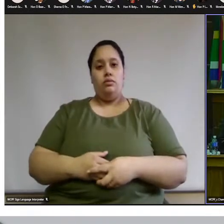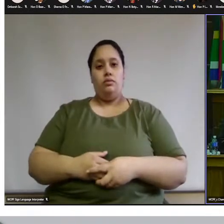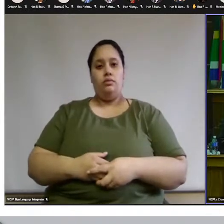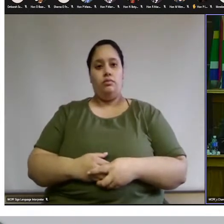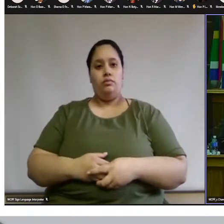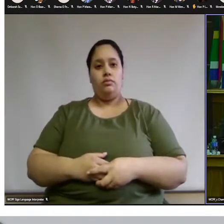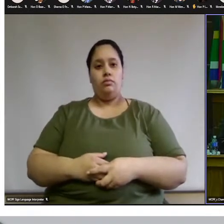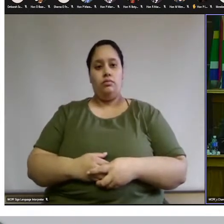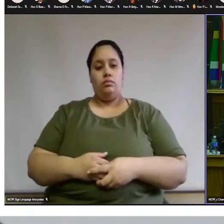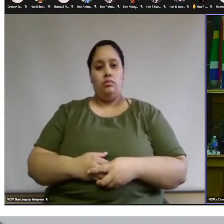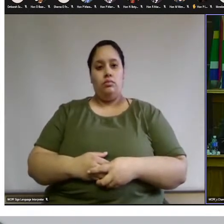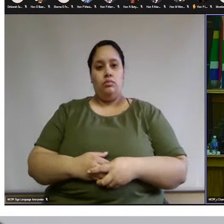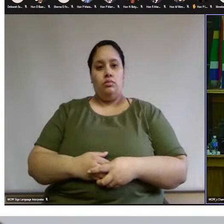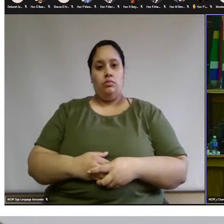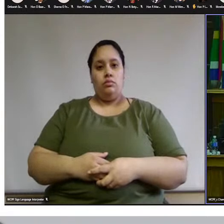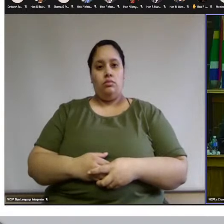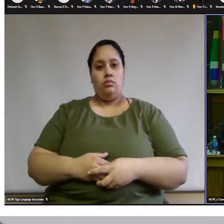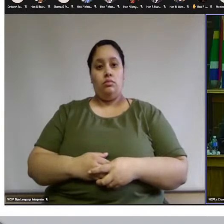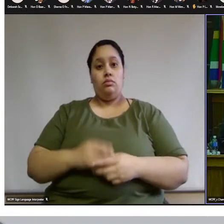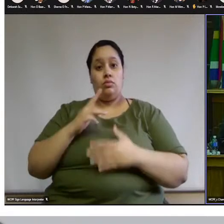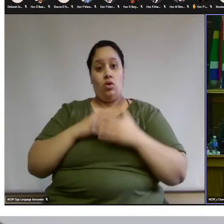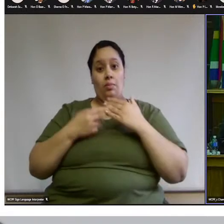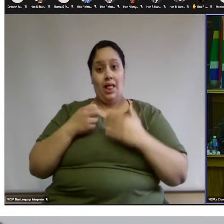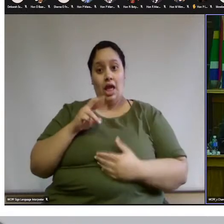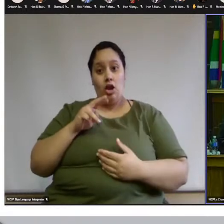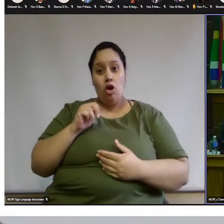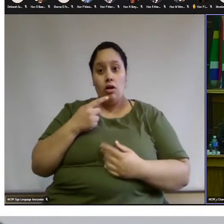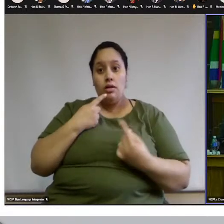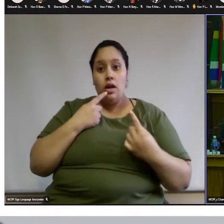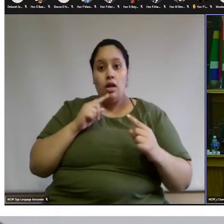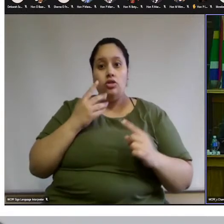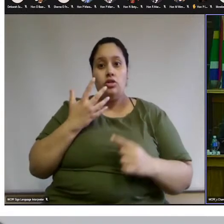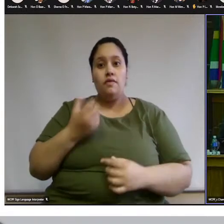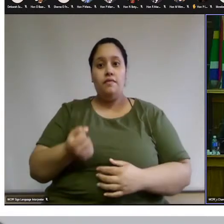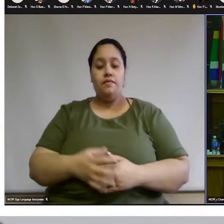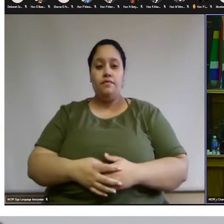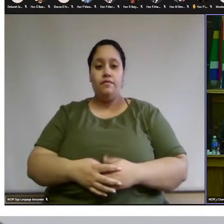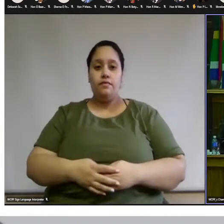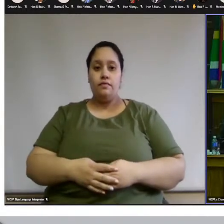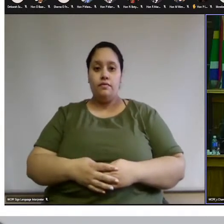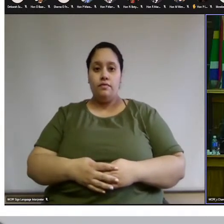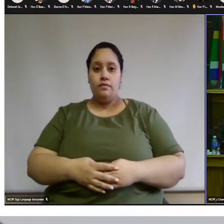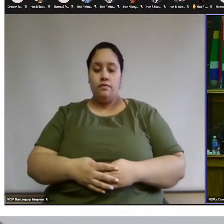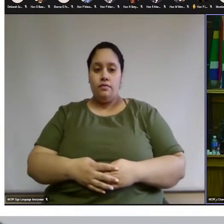check that Honourable Heron is making a declaration?